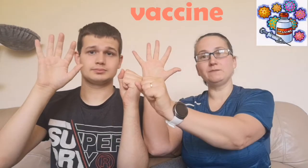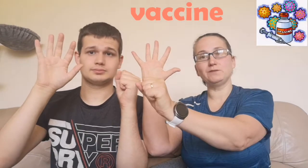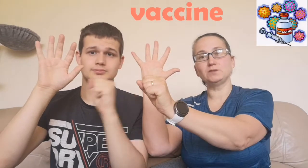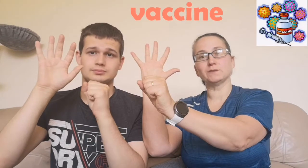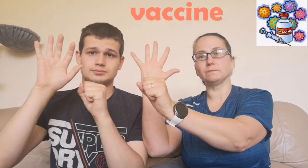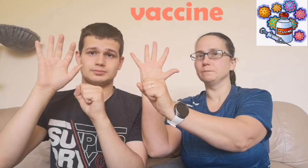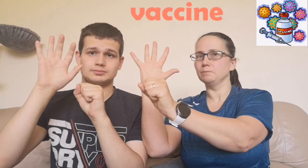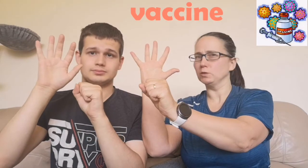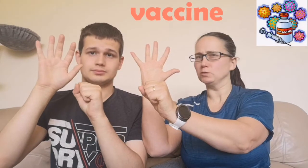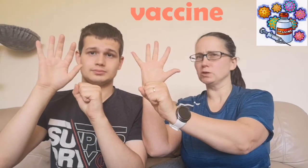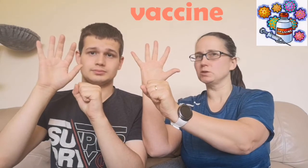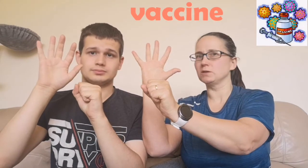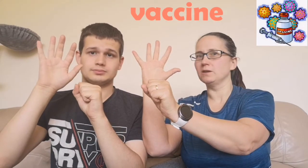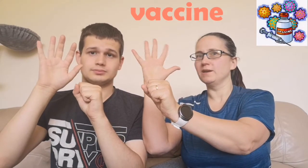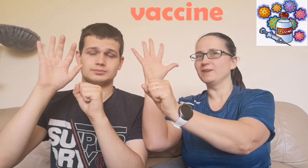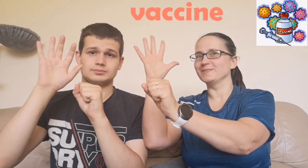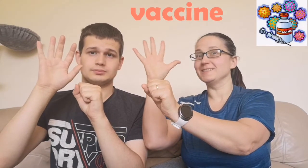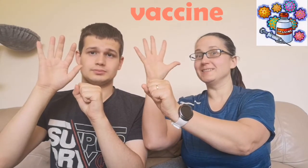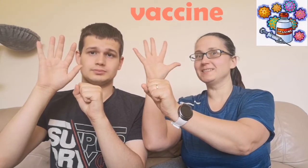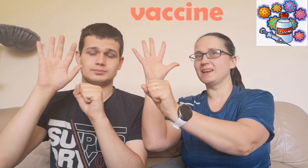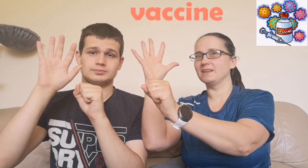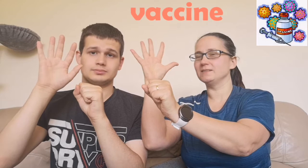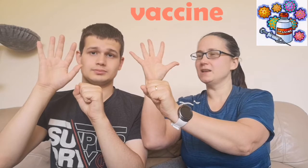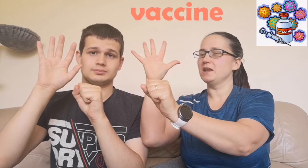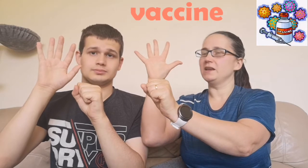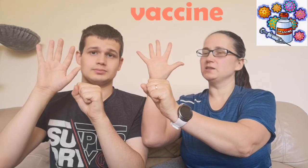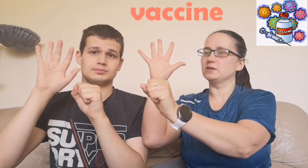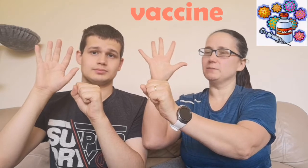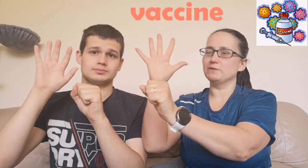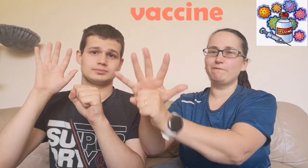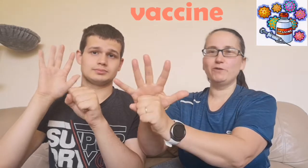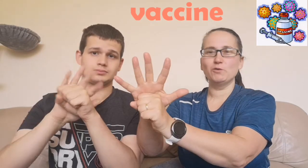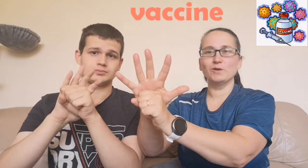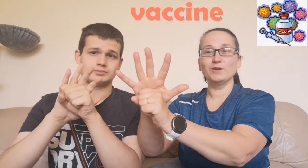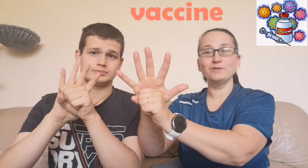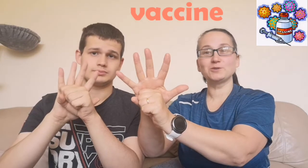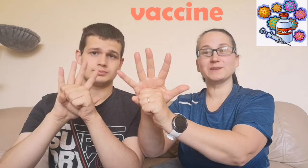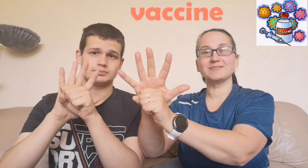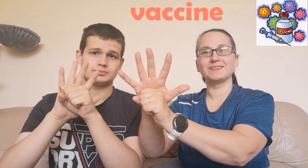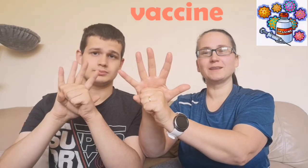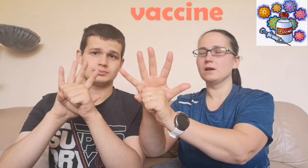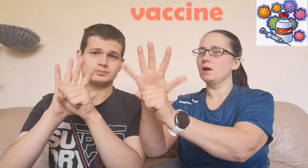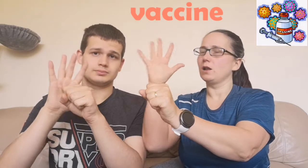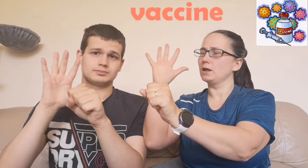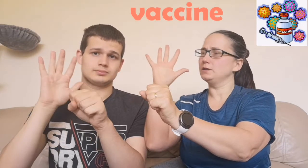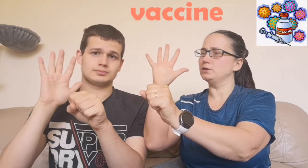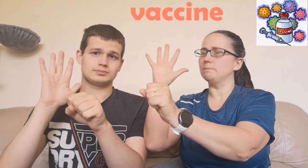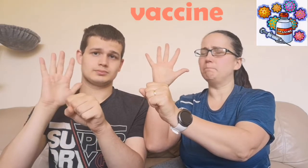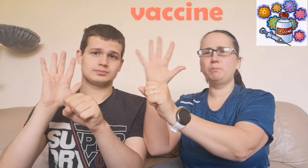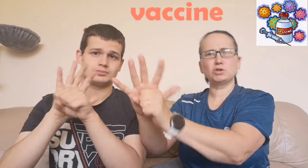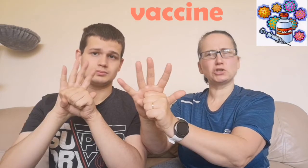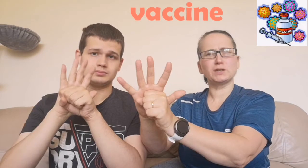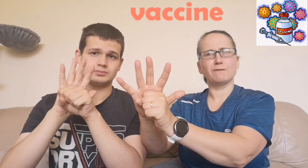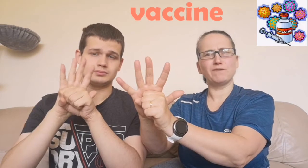in front of it but not touching because this hand is going to move forward onto it like you're pushing a